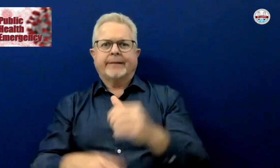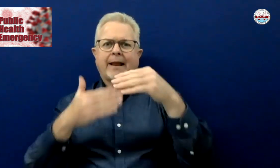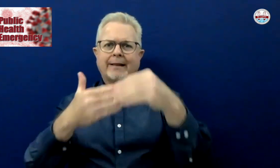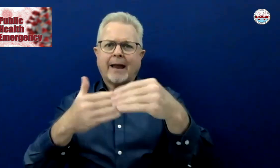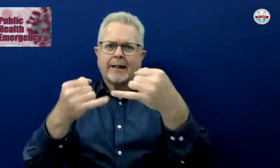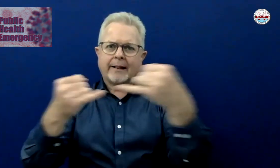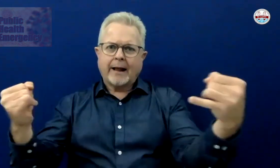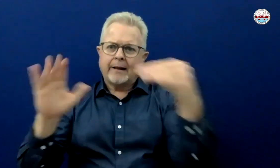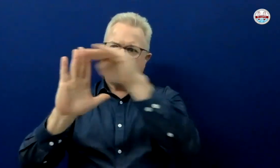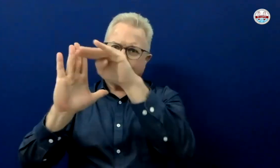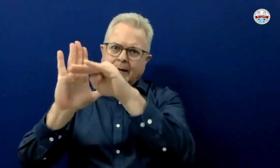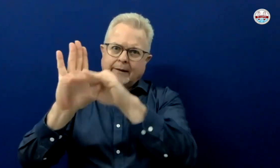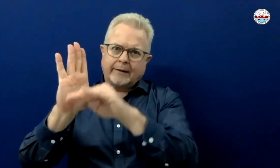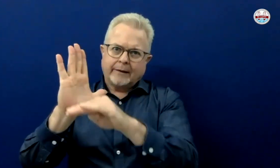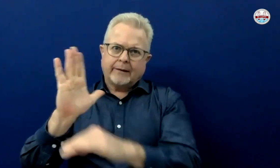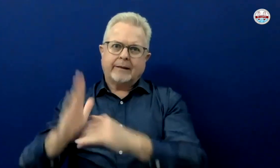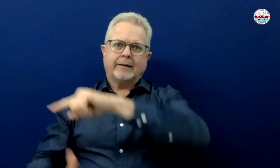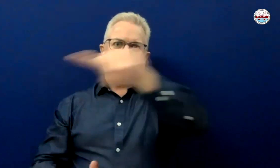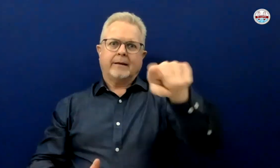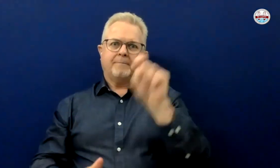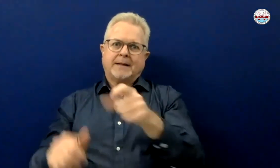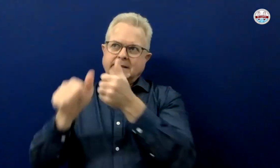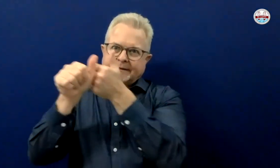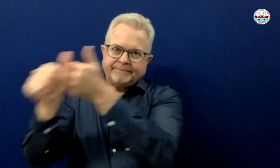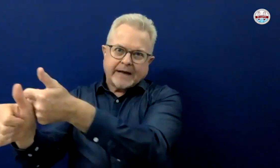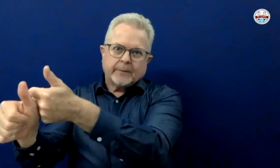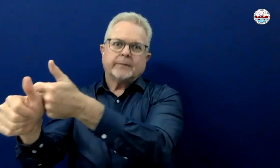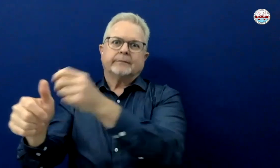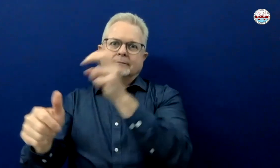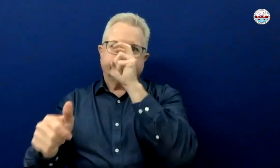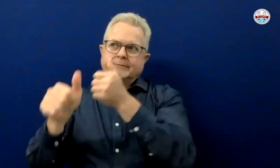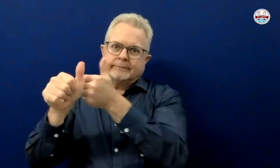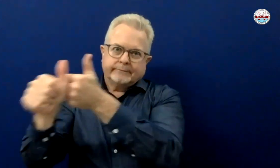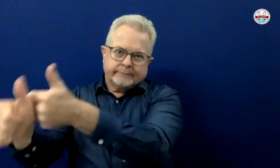where they had established certain guidelines that we had to abide by.